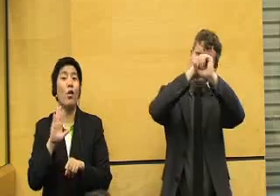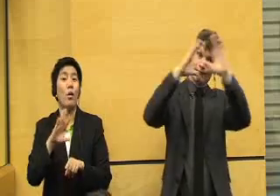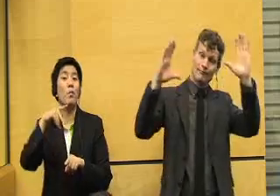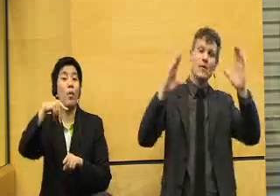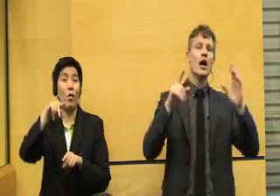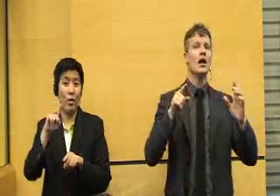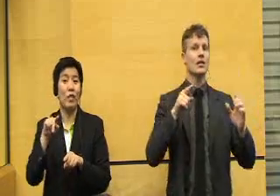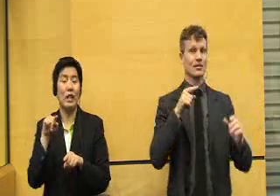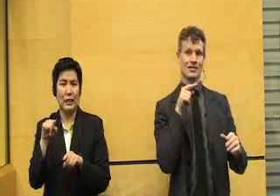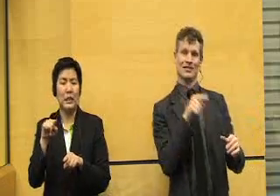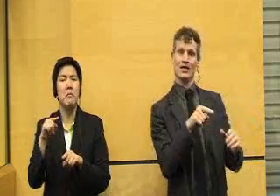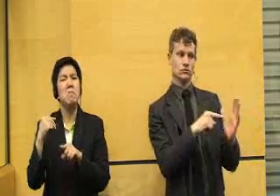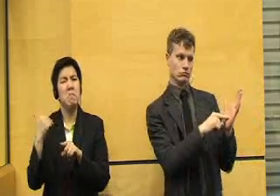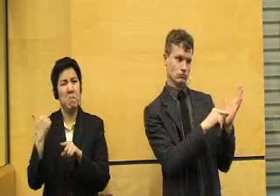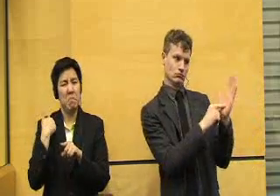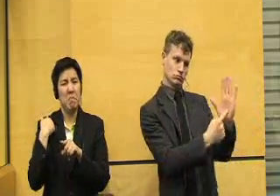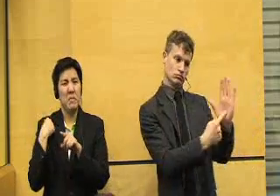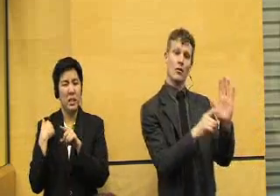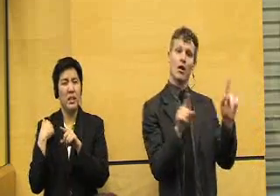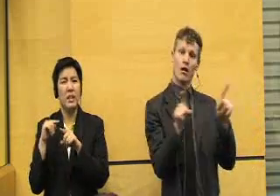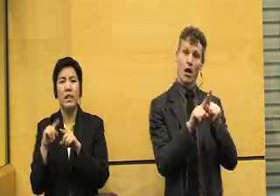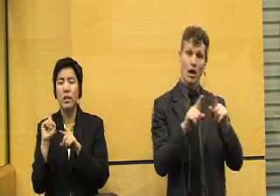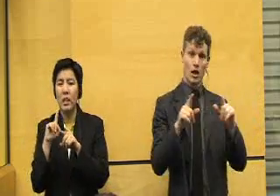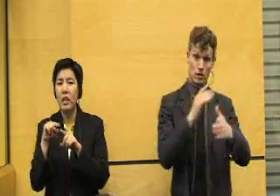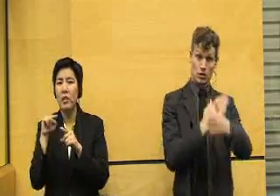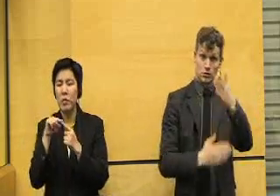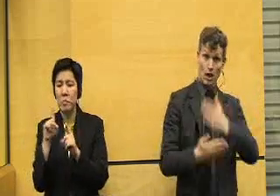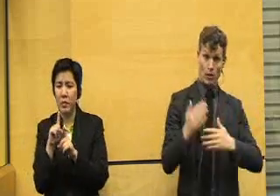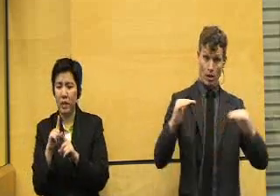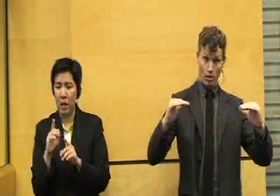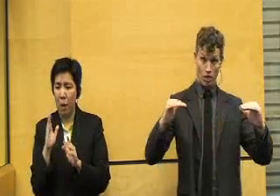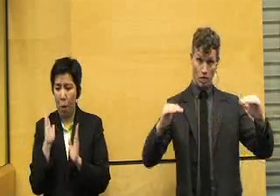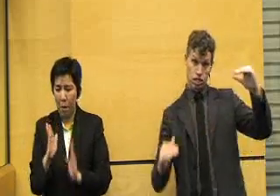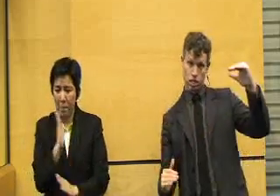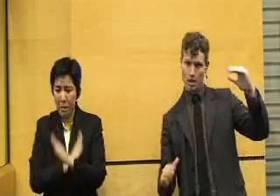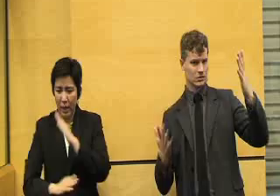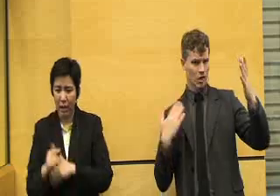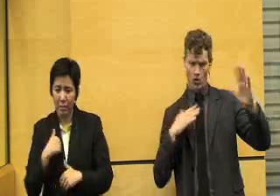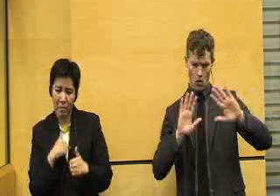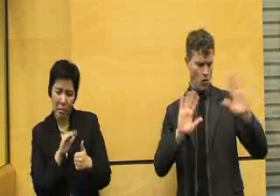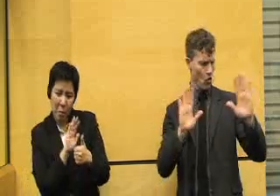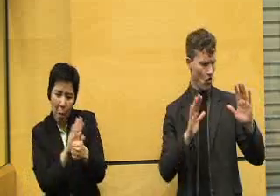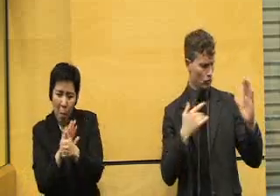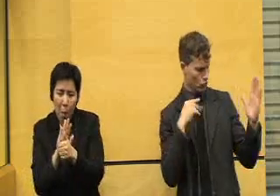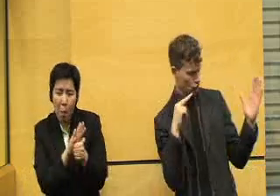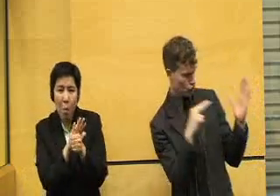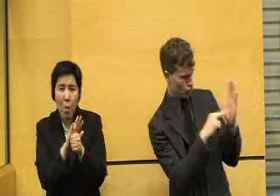against persons with disabilities to meet the requirements of the Convention.